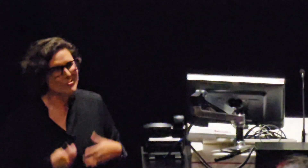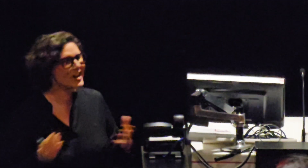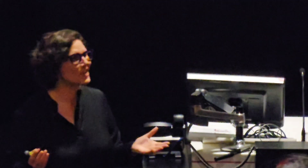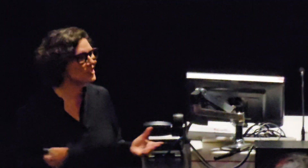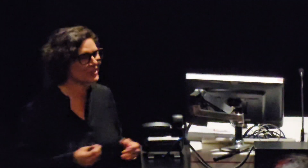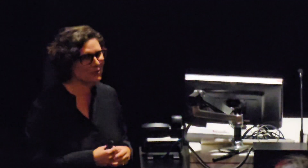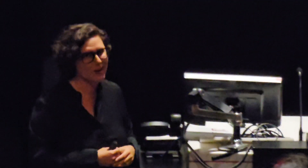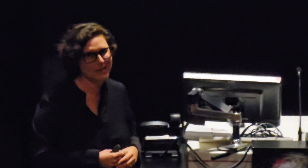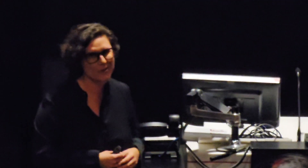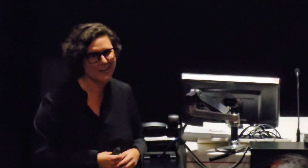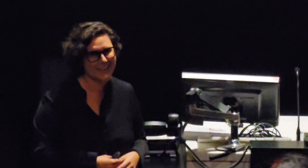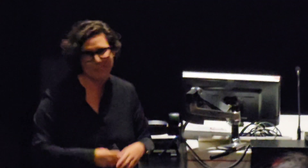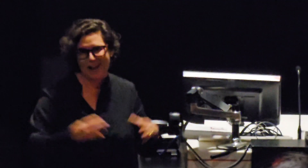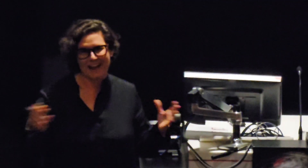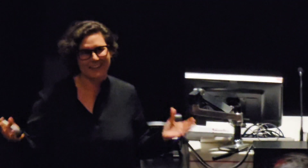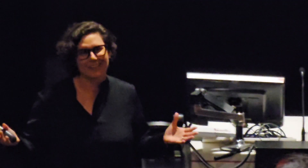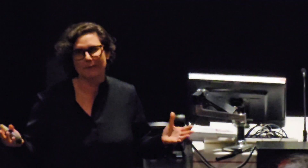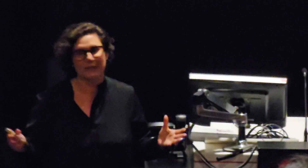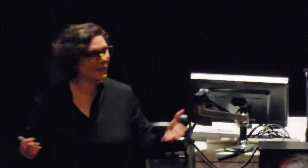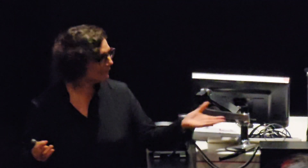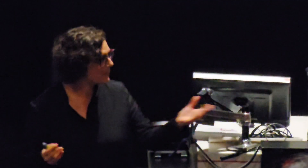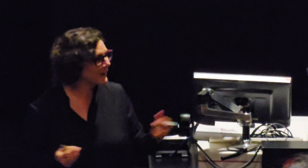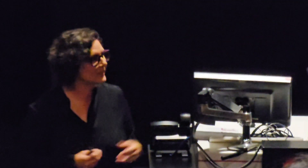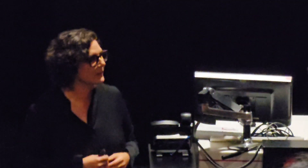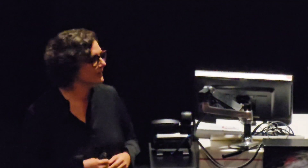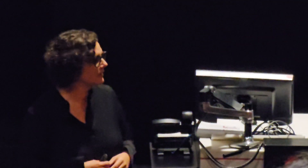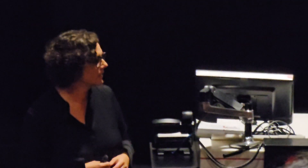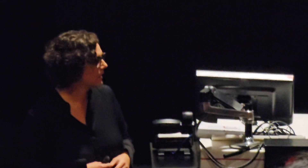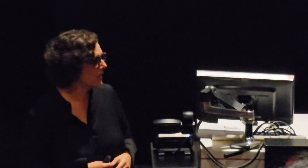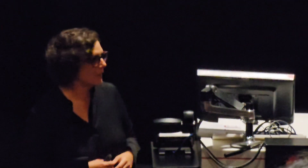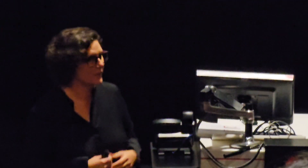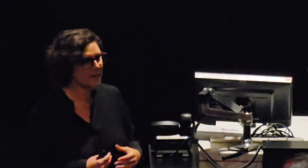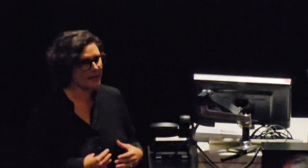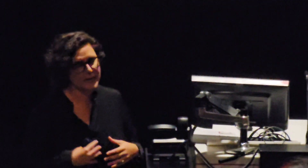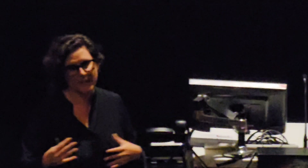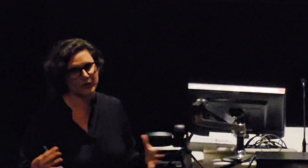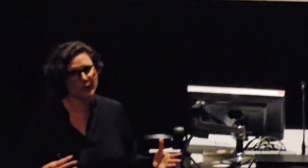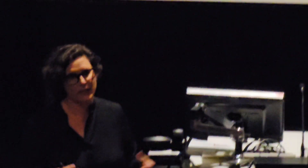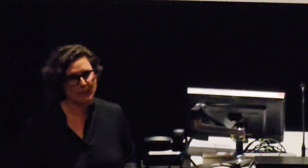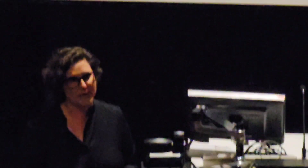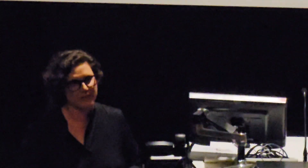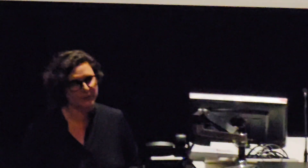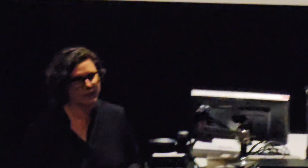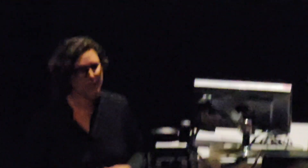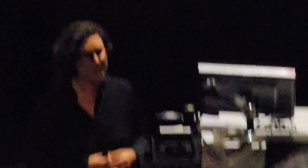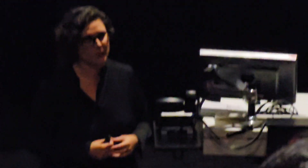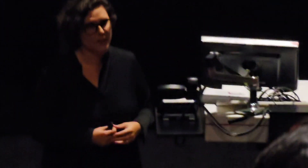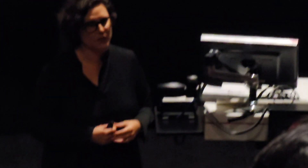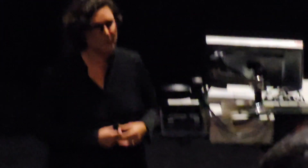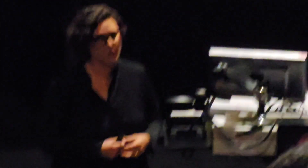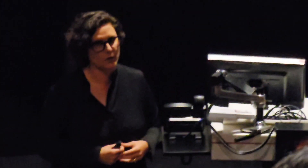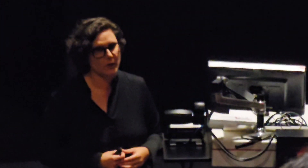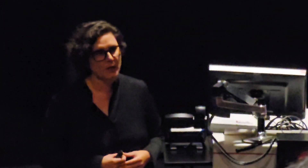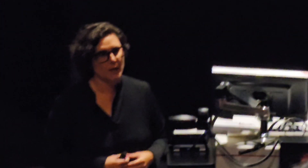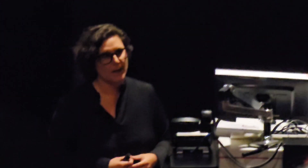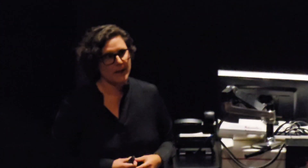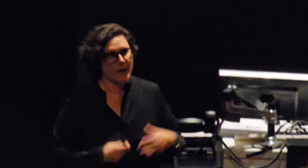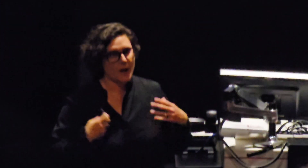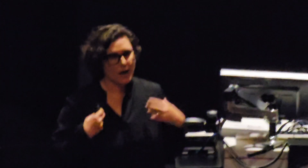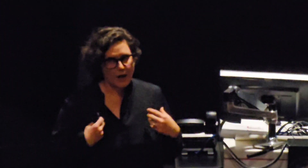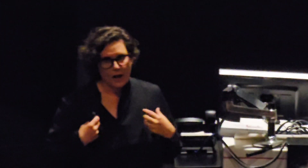poor reductionist rendering. It abandons everything with the messiness of the data, and it certainly abandons everything with interaction. So